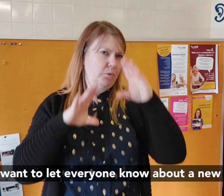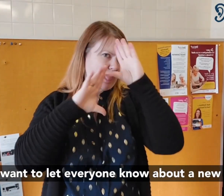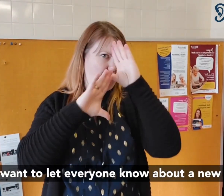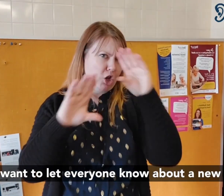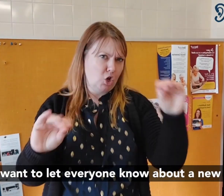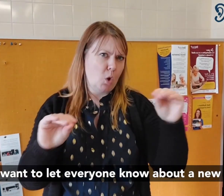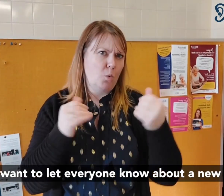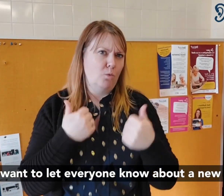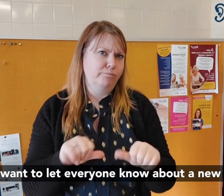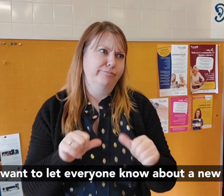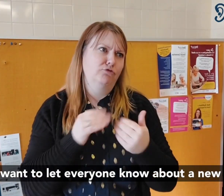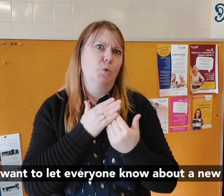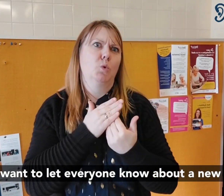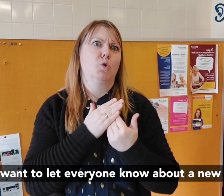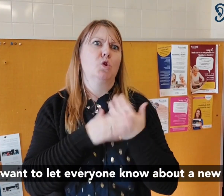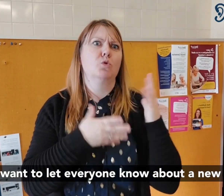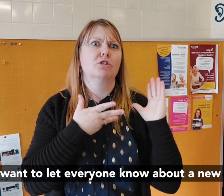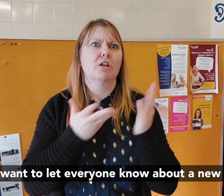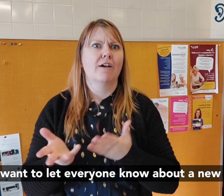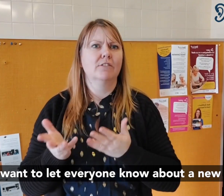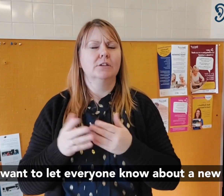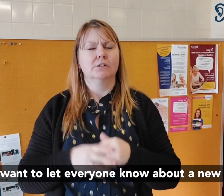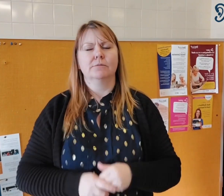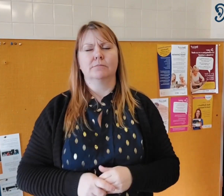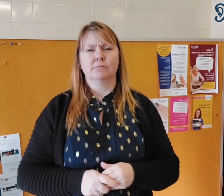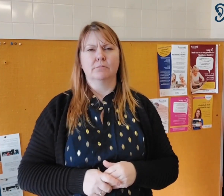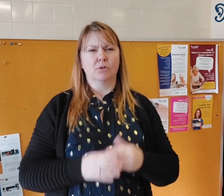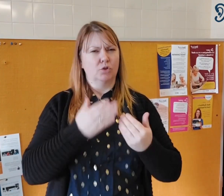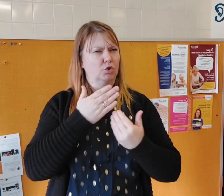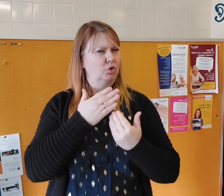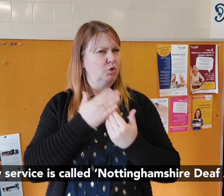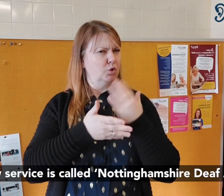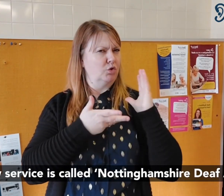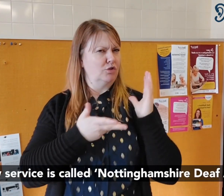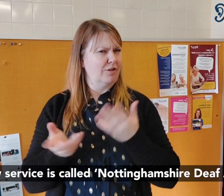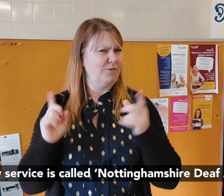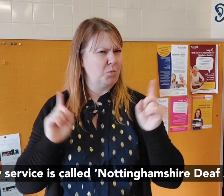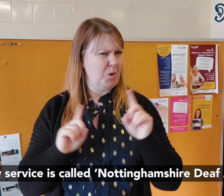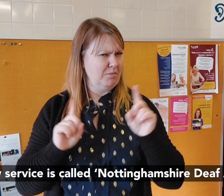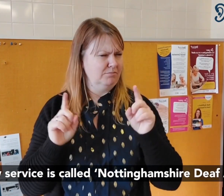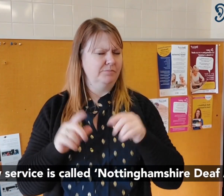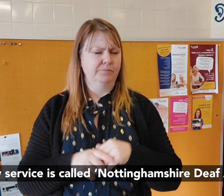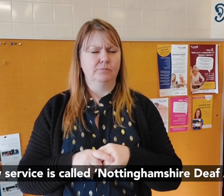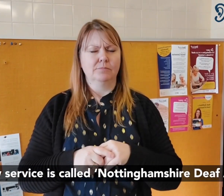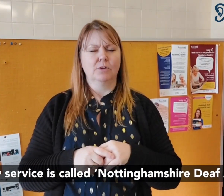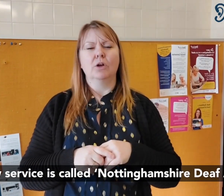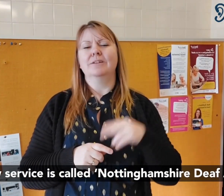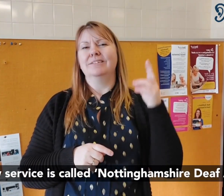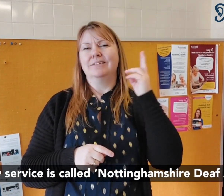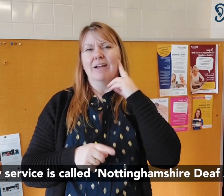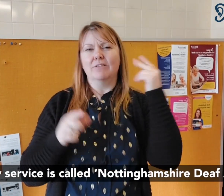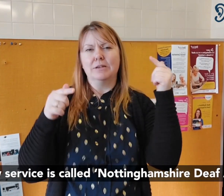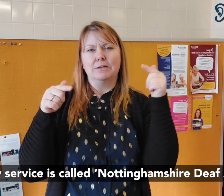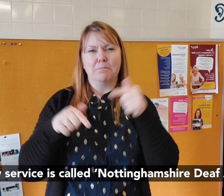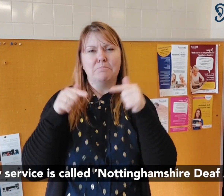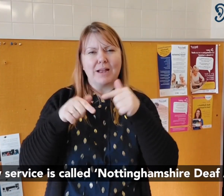We want to let everybody know about a new service. And the new service is Nottinghamshire Deaf